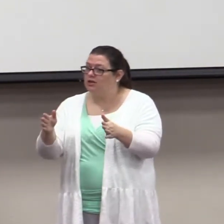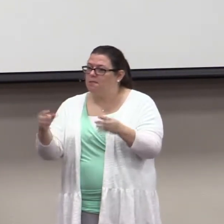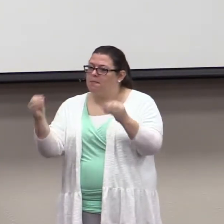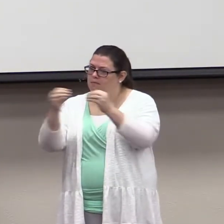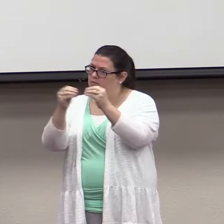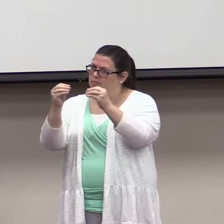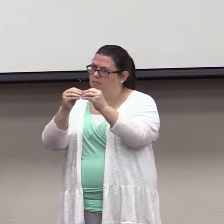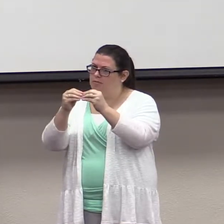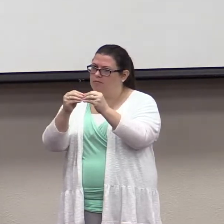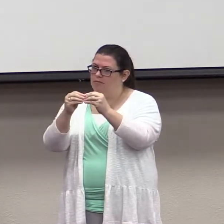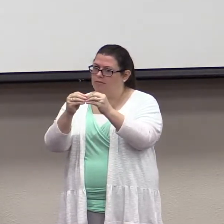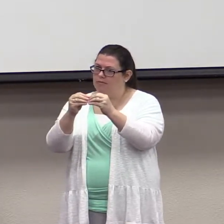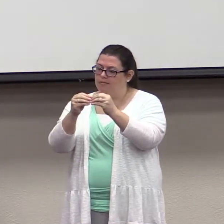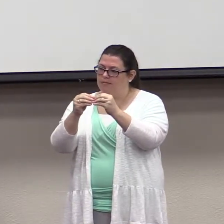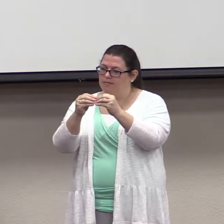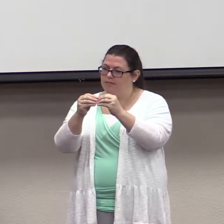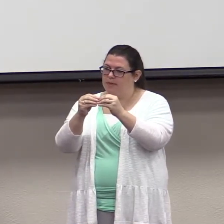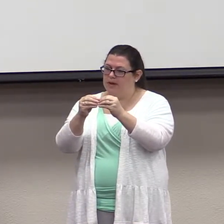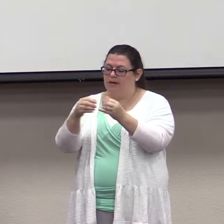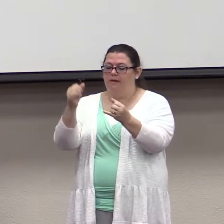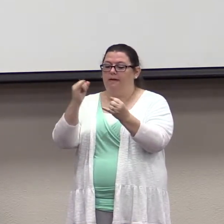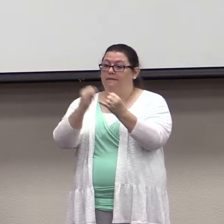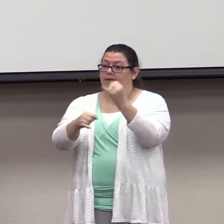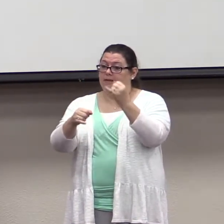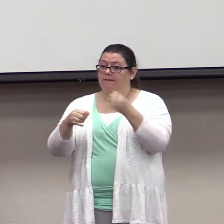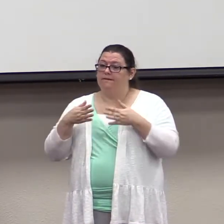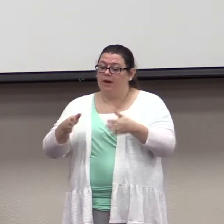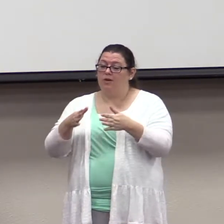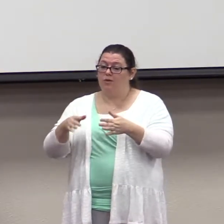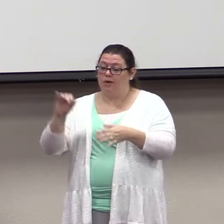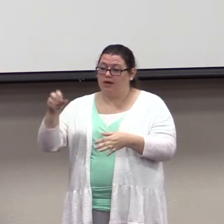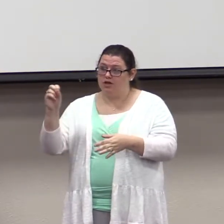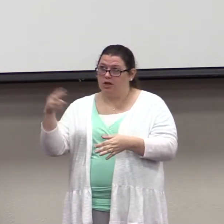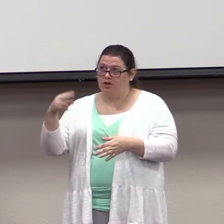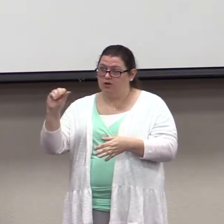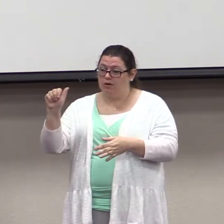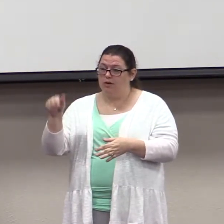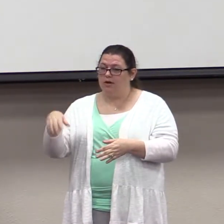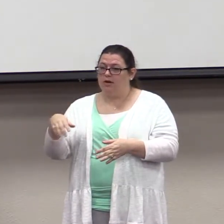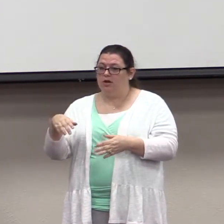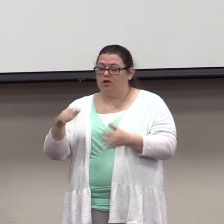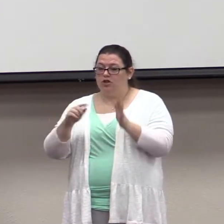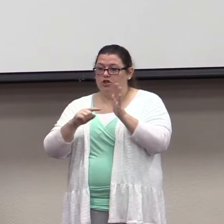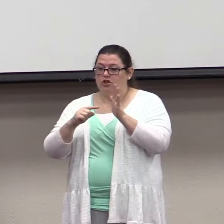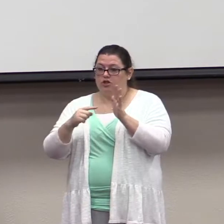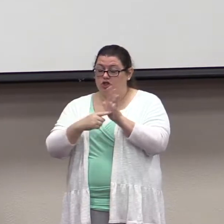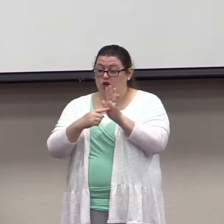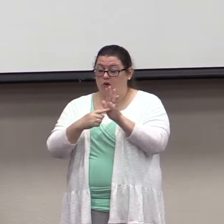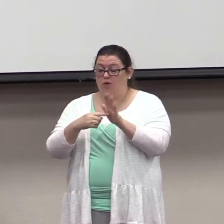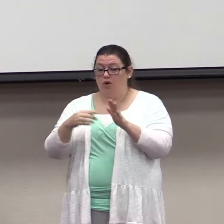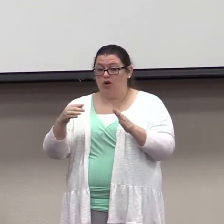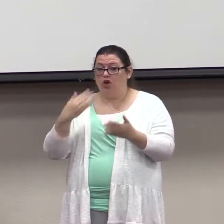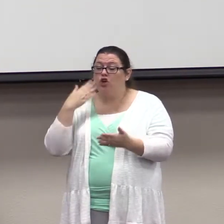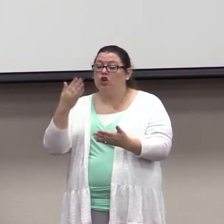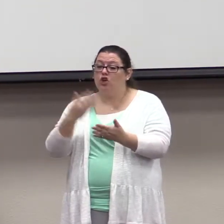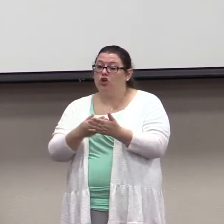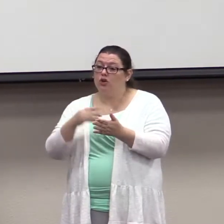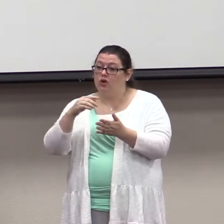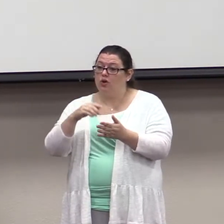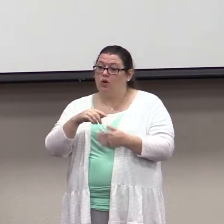Now, the final way that Joshua exhibited good leadership qualities was that he was uncompromising as it came to